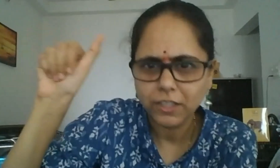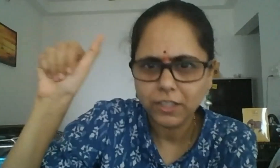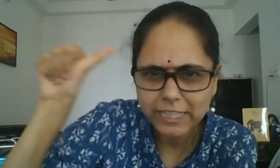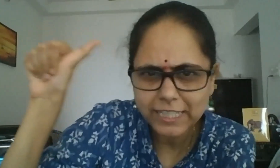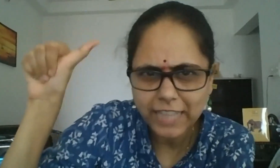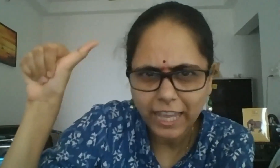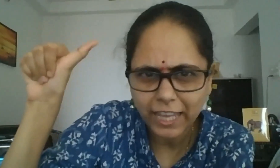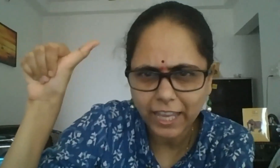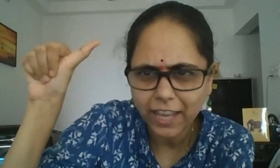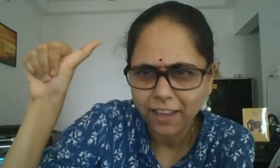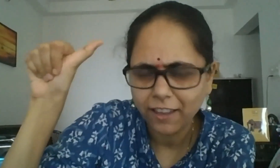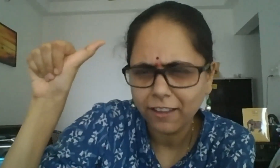is A,